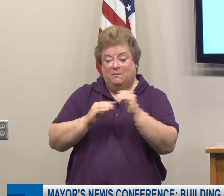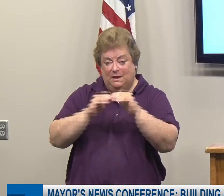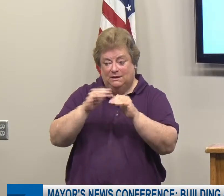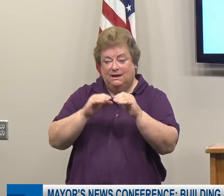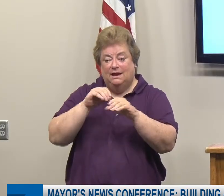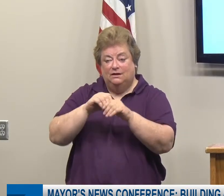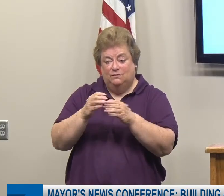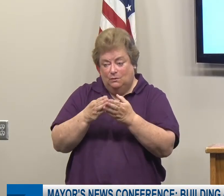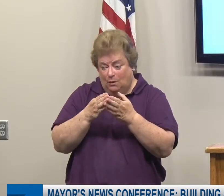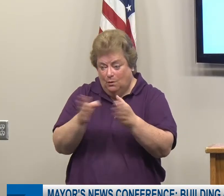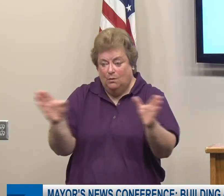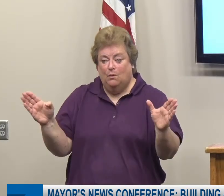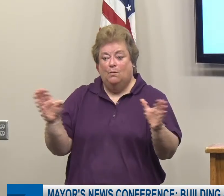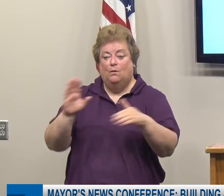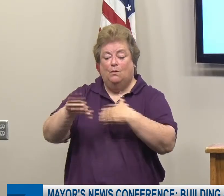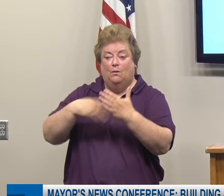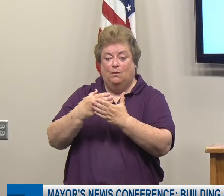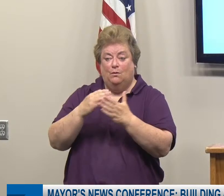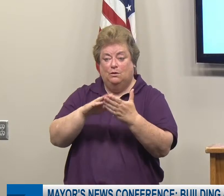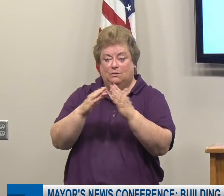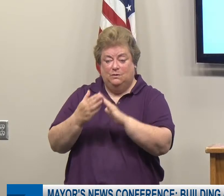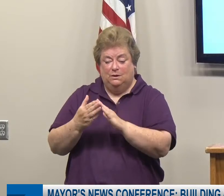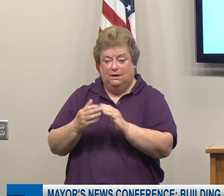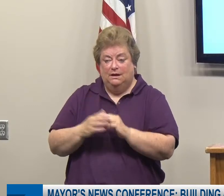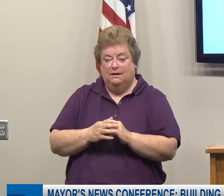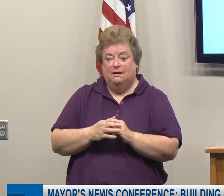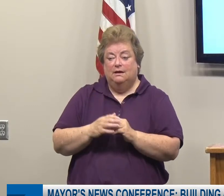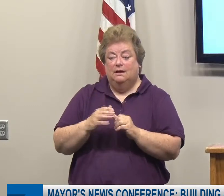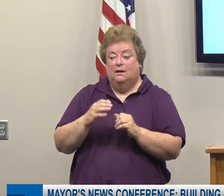community. The City of Lincoln, in partnership with